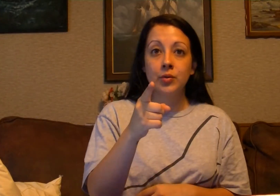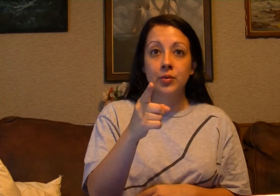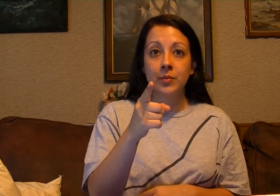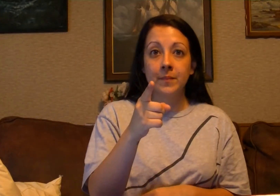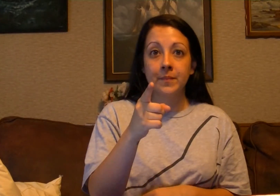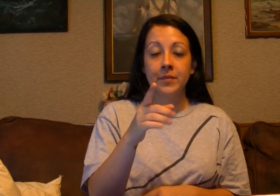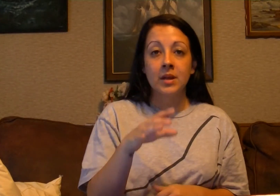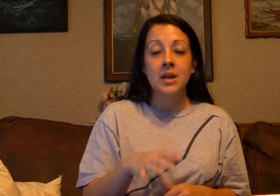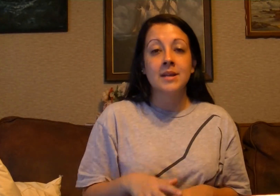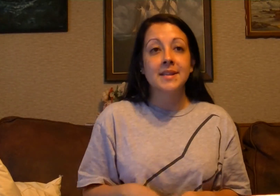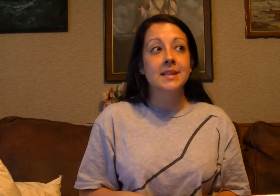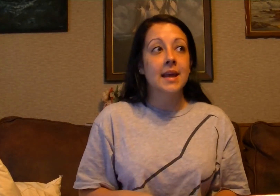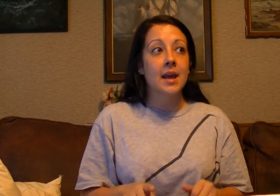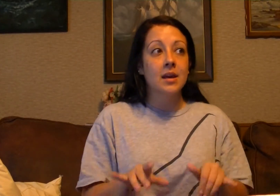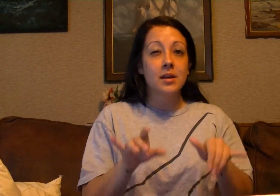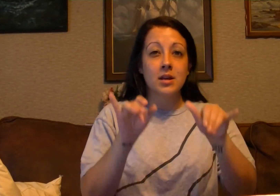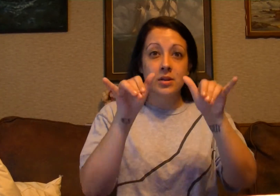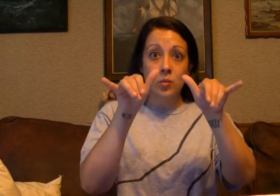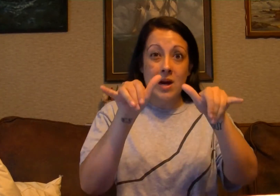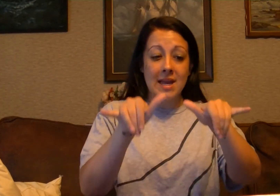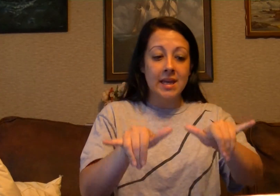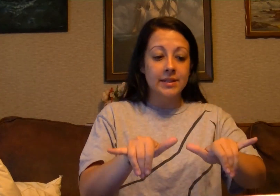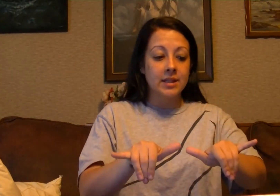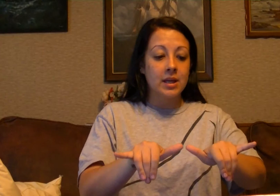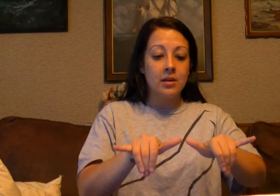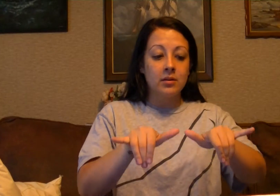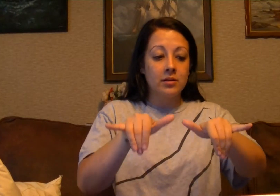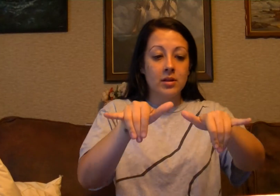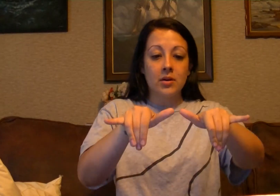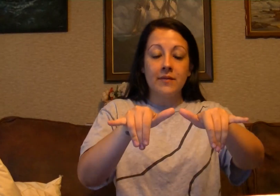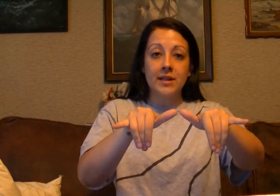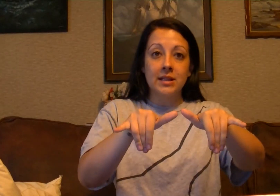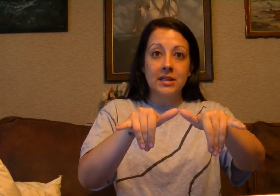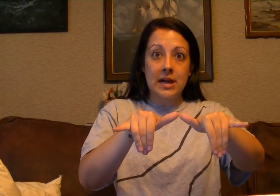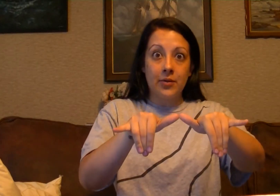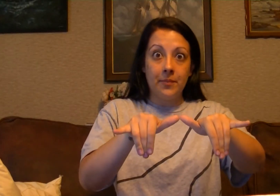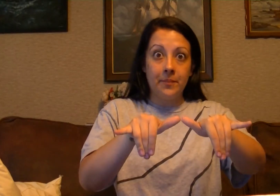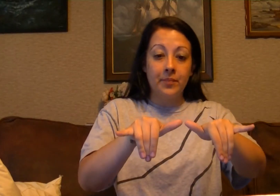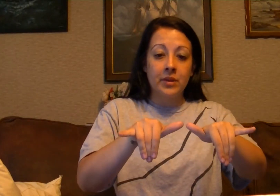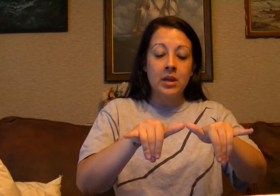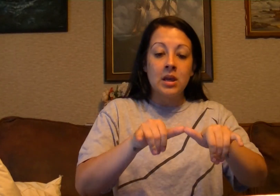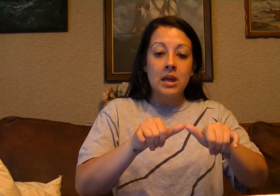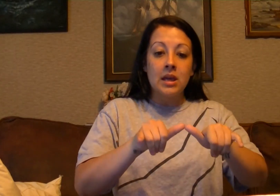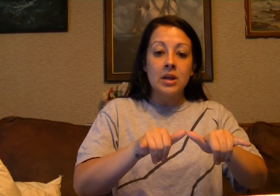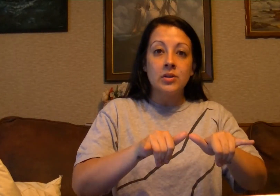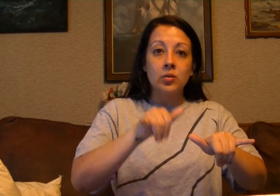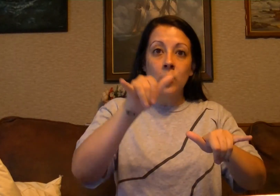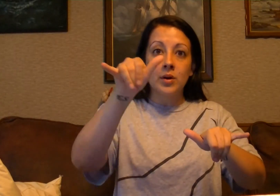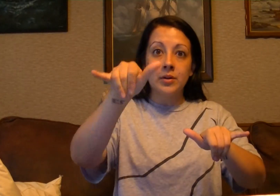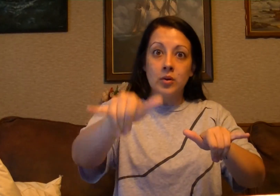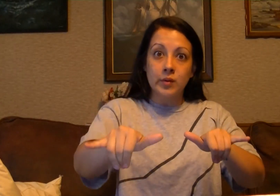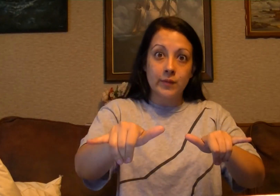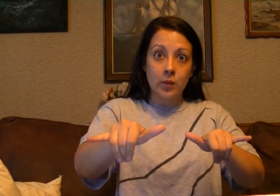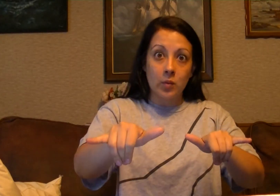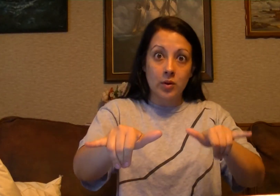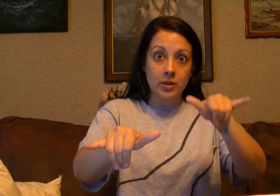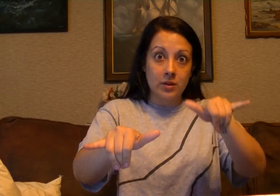You stay is Y hands again that are facing down, and one goes forward, so this one